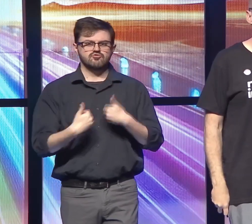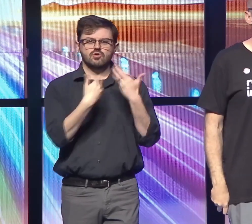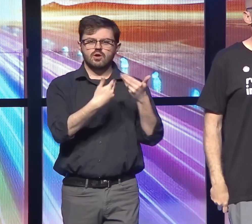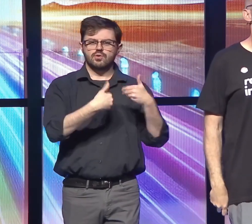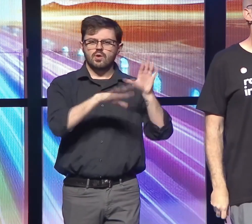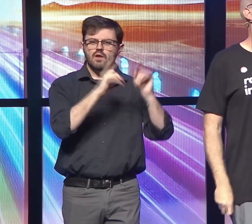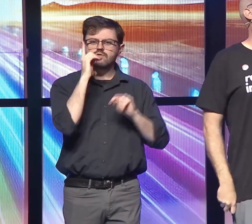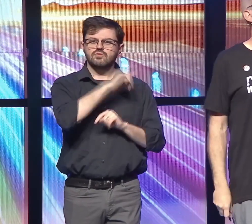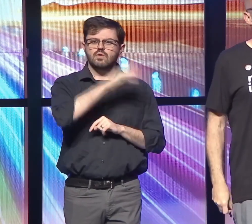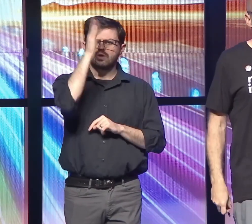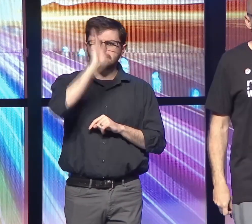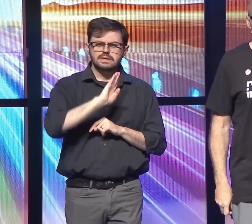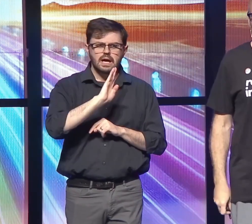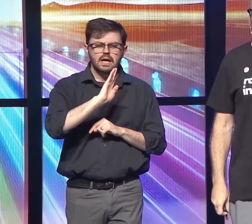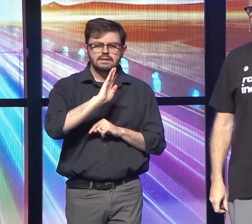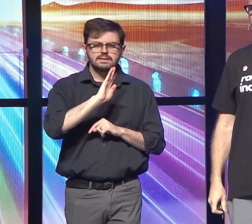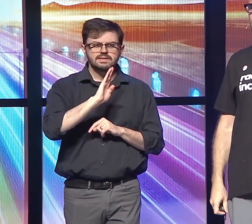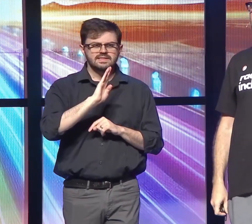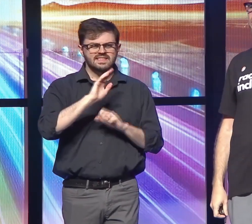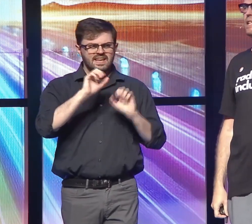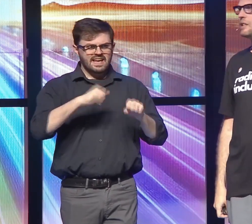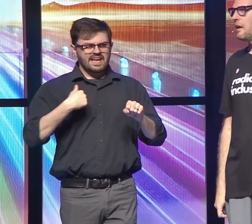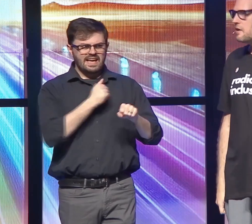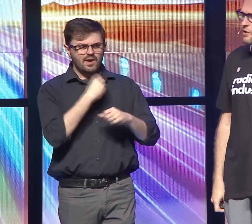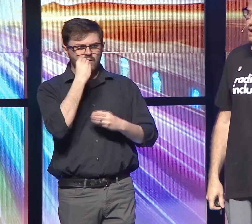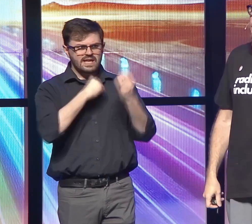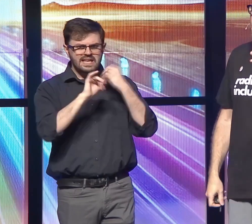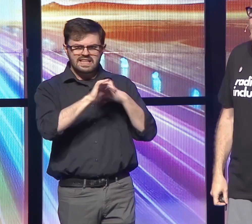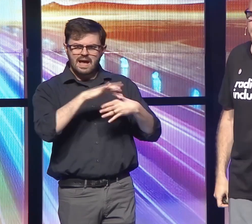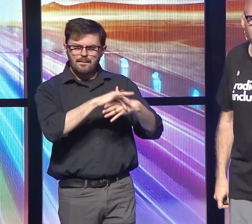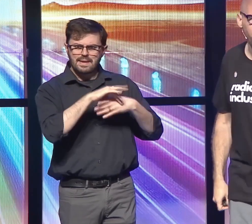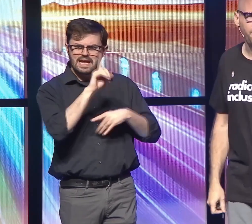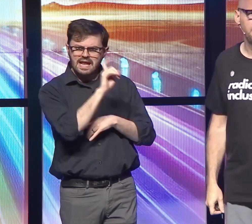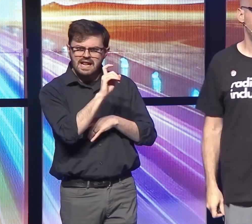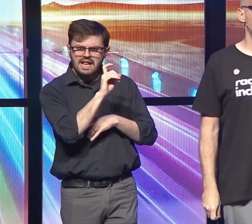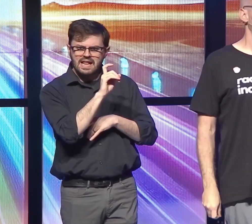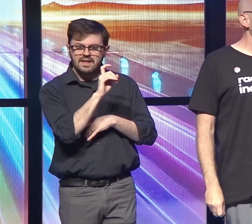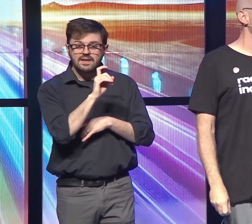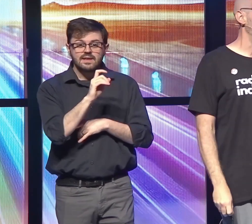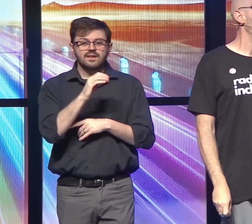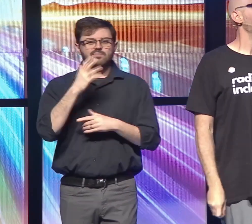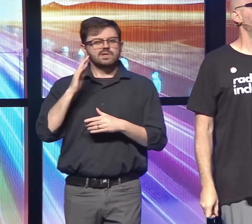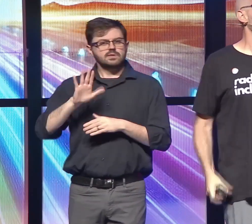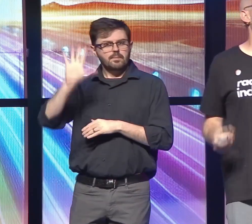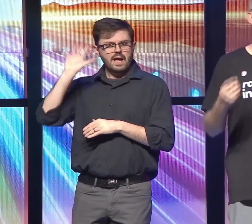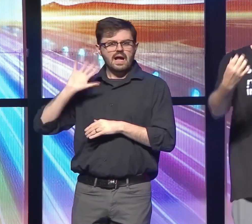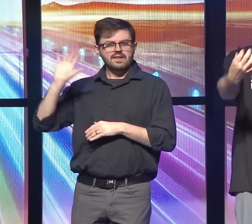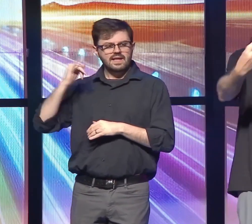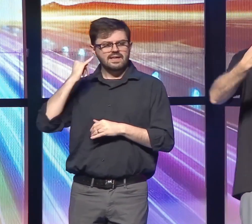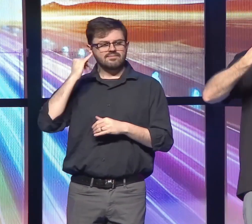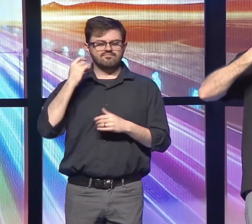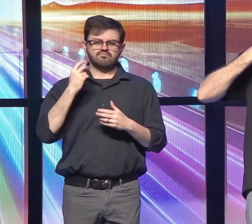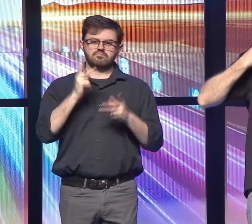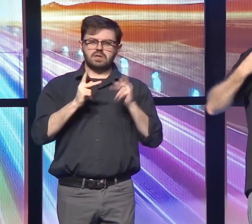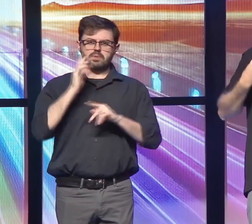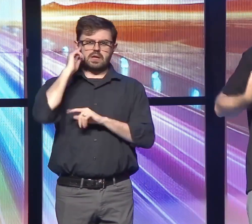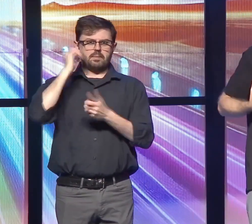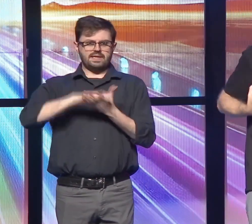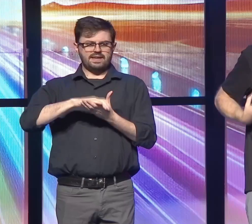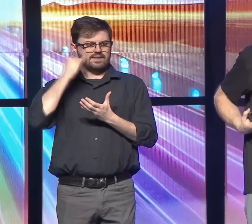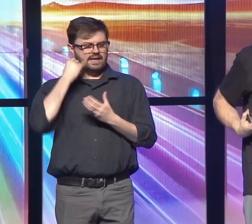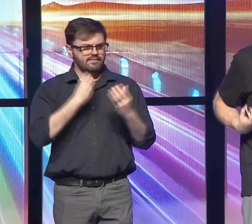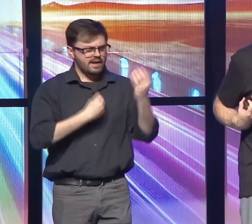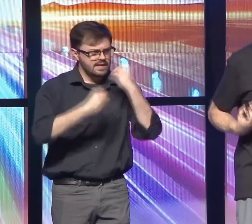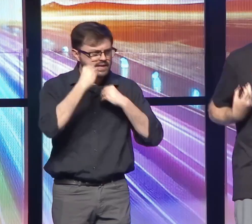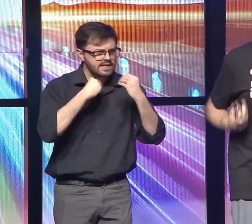day. Because the common belief was if you ate food that was sacrificed to an idol, somehow you were receiving the power of